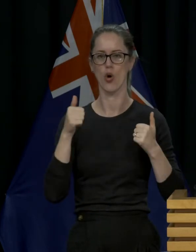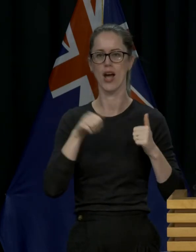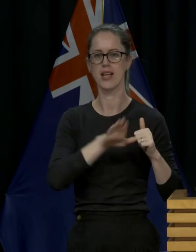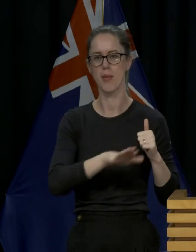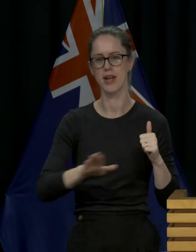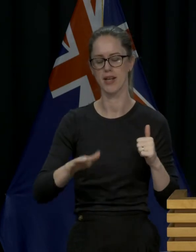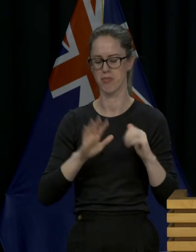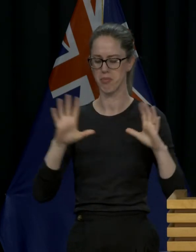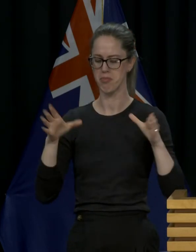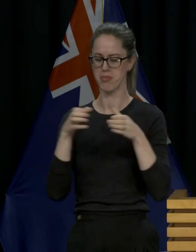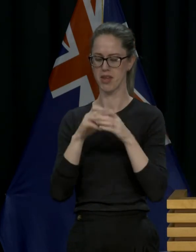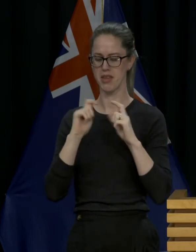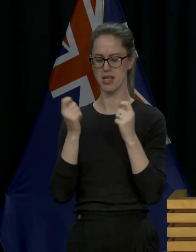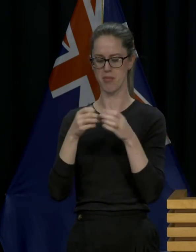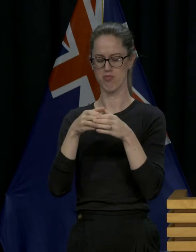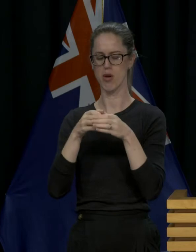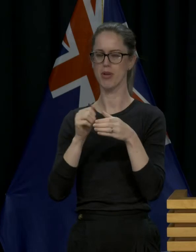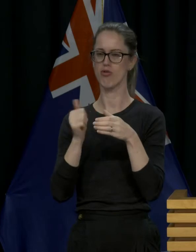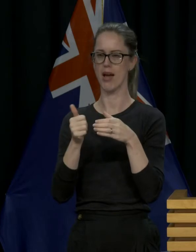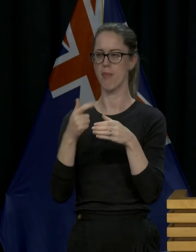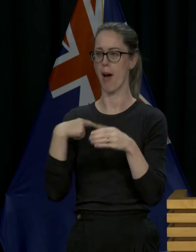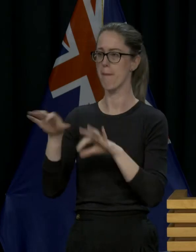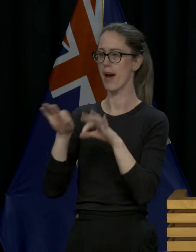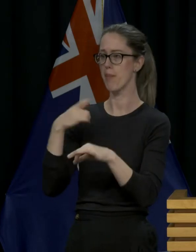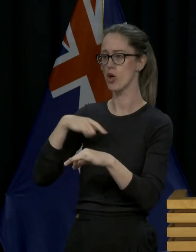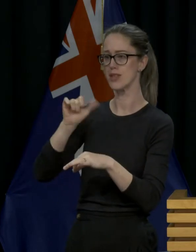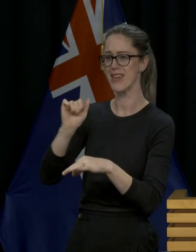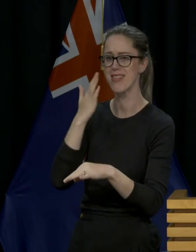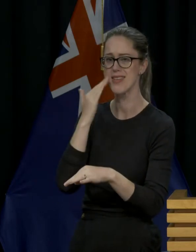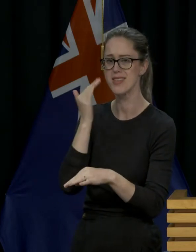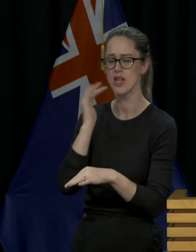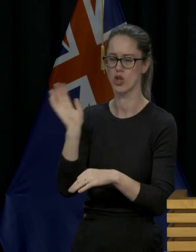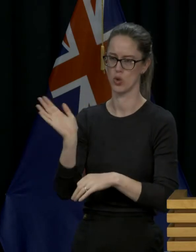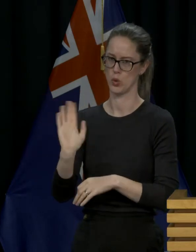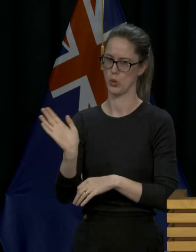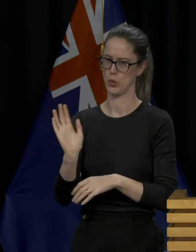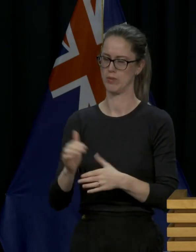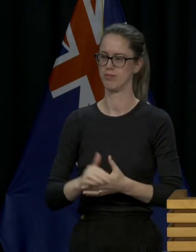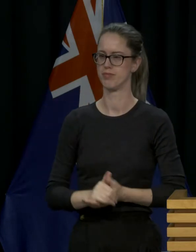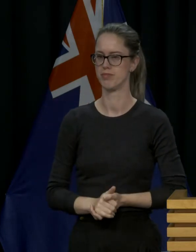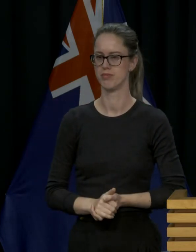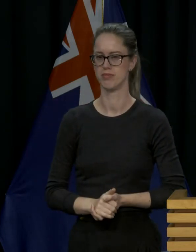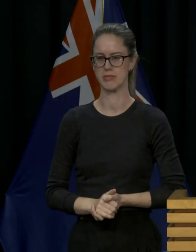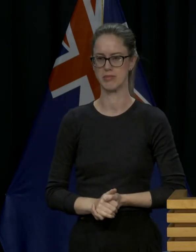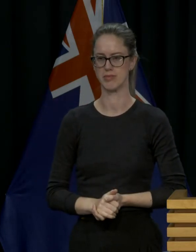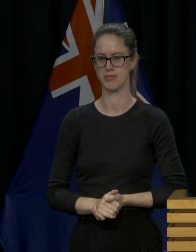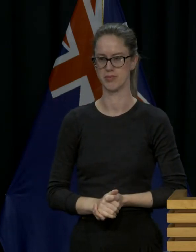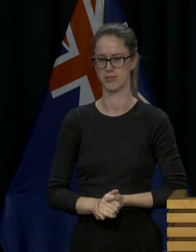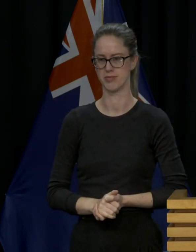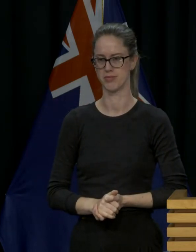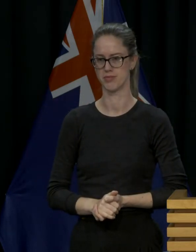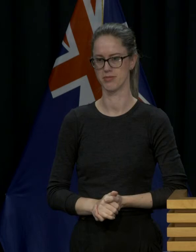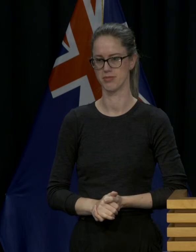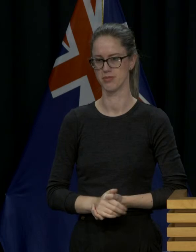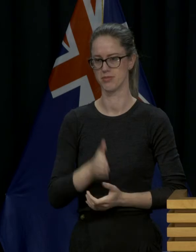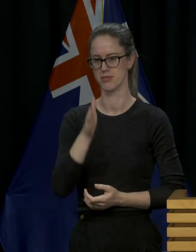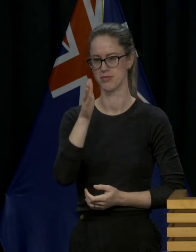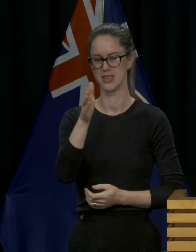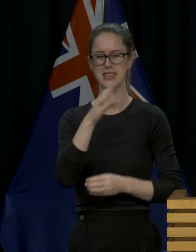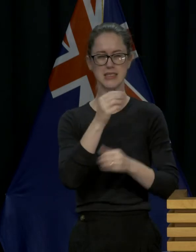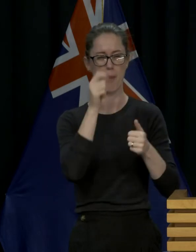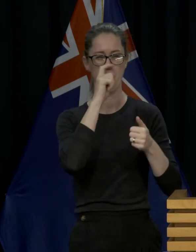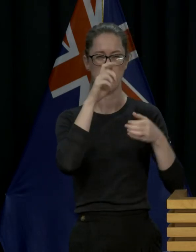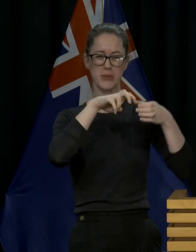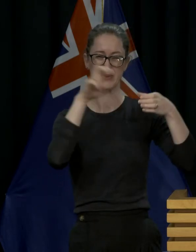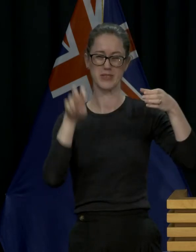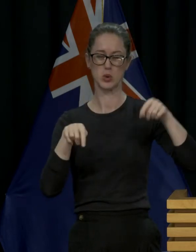totality, and I think as a team they'll be great. But no, that wasn't part of my criteria. We've seen demotions today. Yeah, Mikey. We've seen demotions today